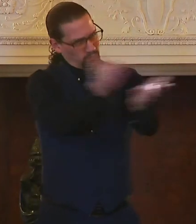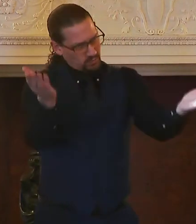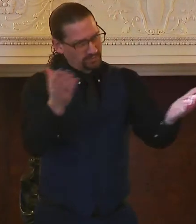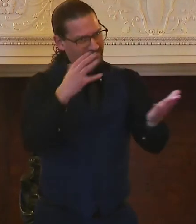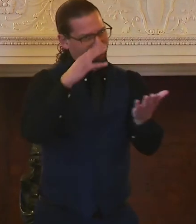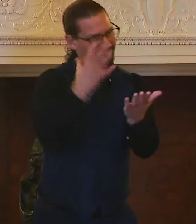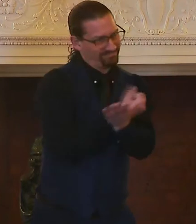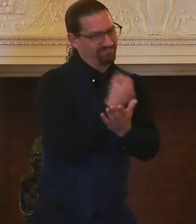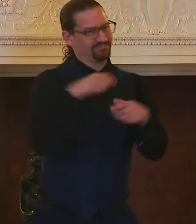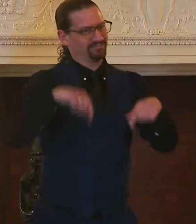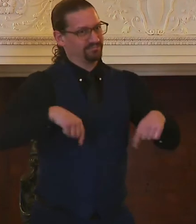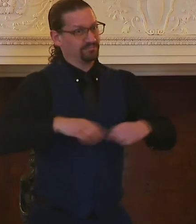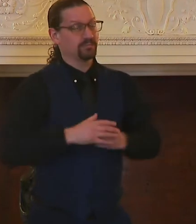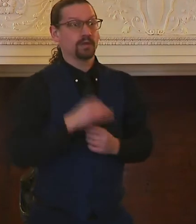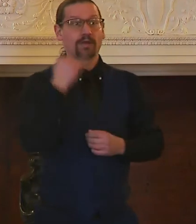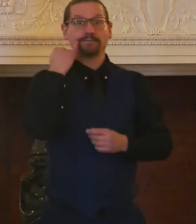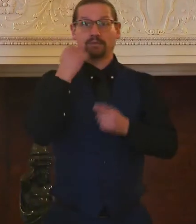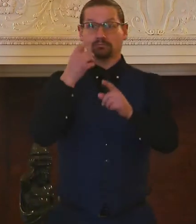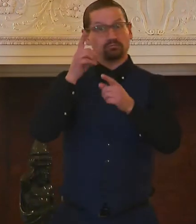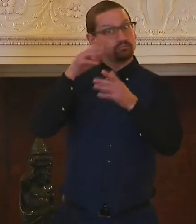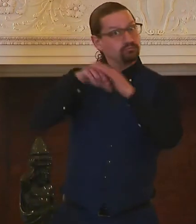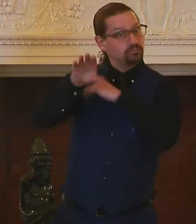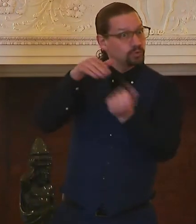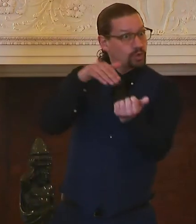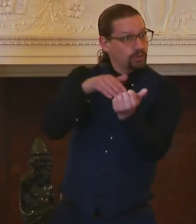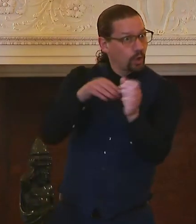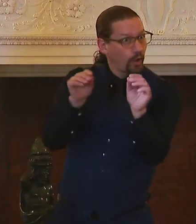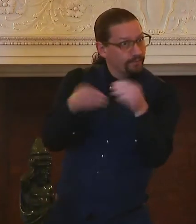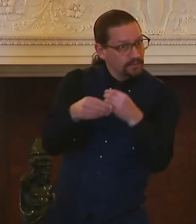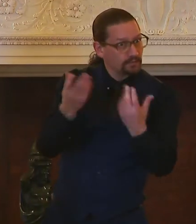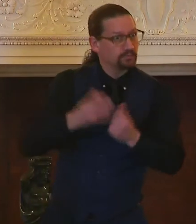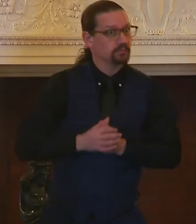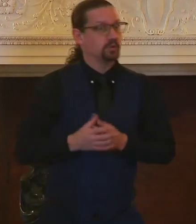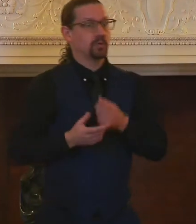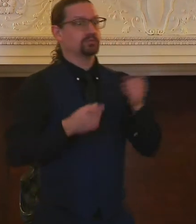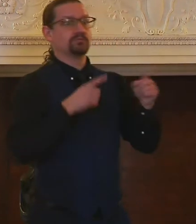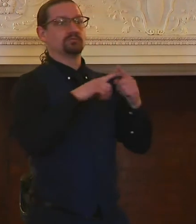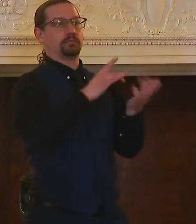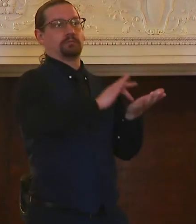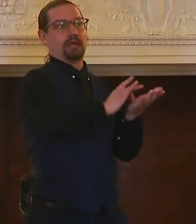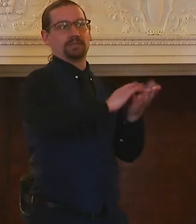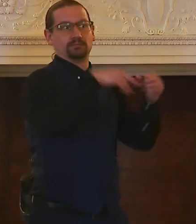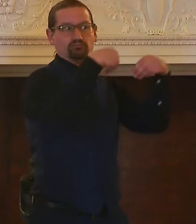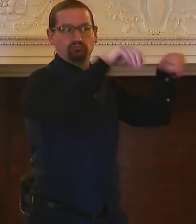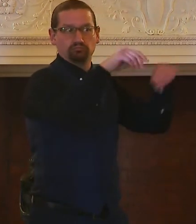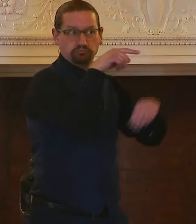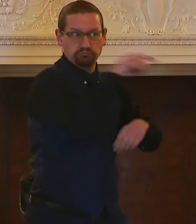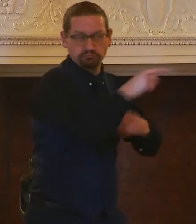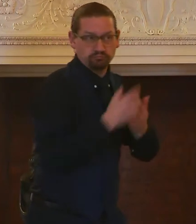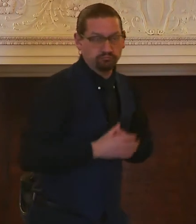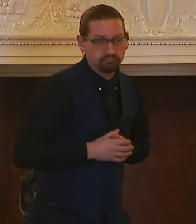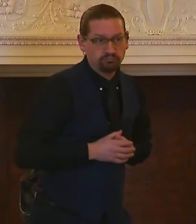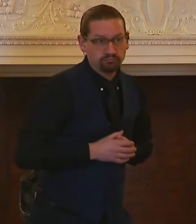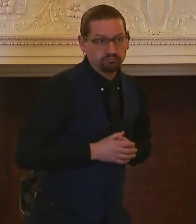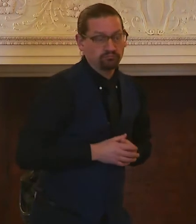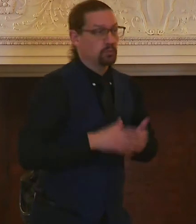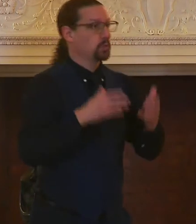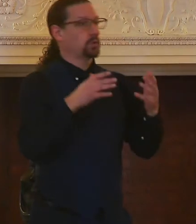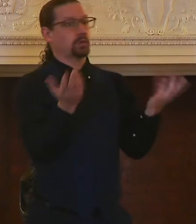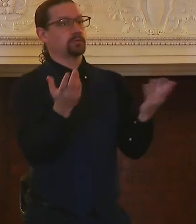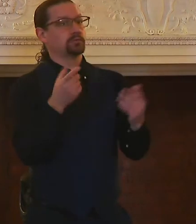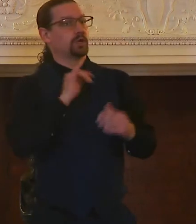can get it with your doctor. You can get it at the pharmacy. But we have also established some